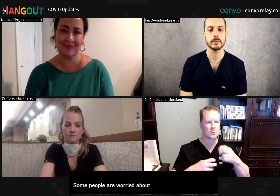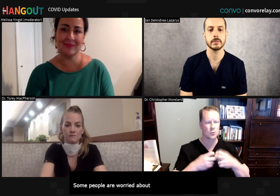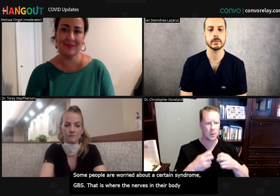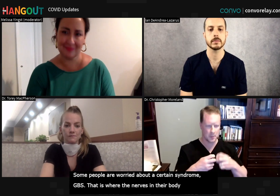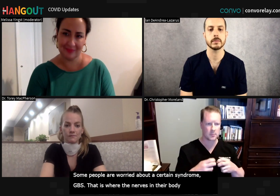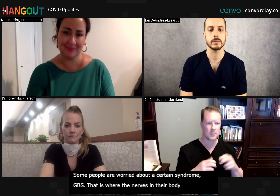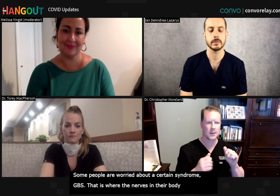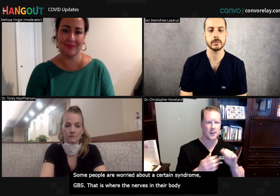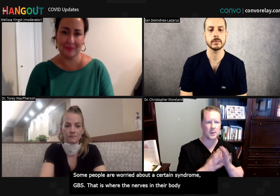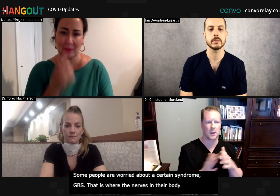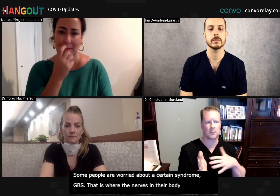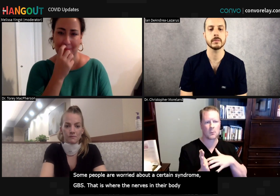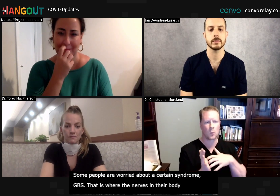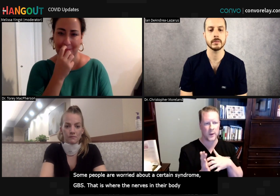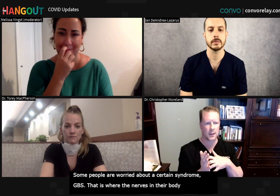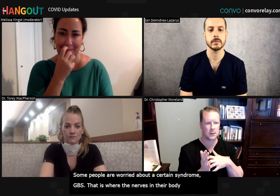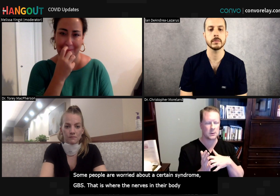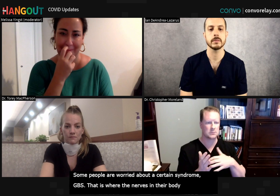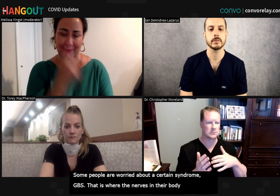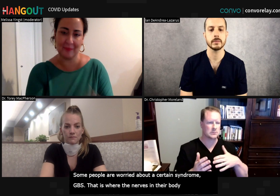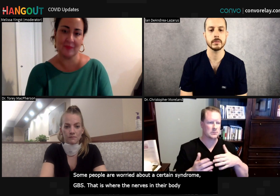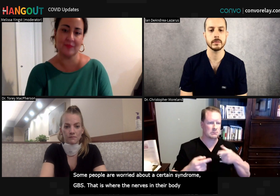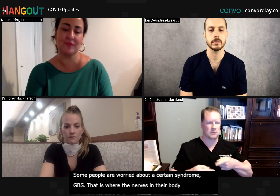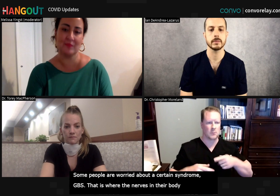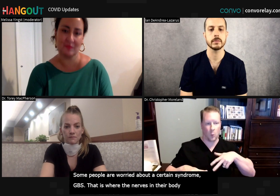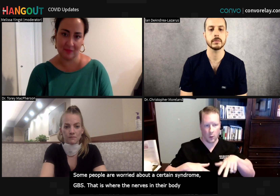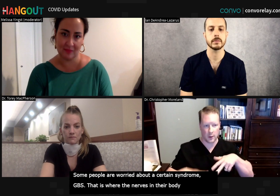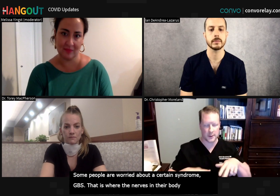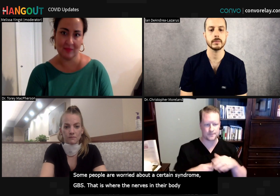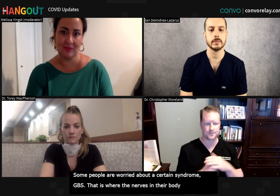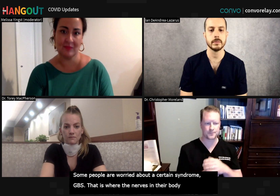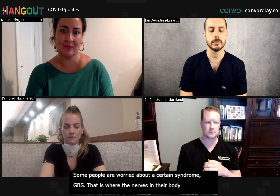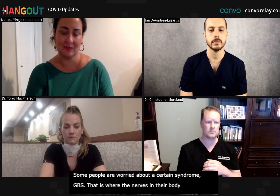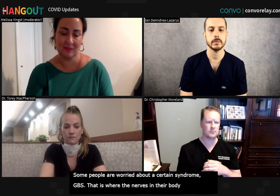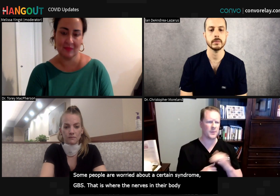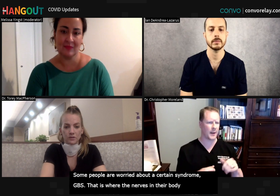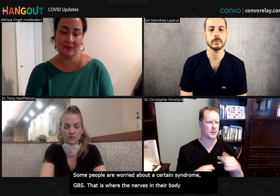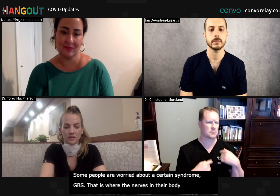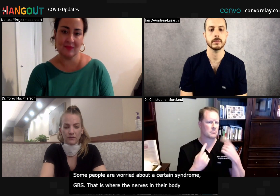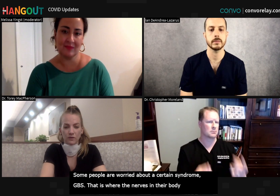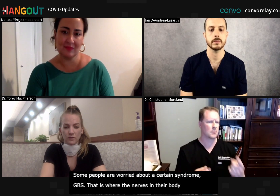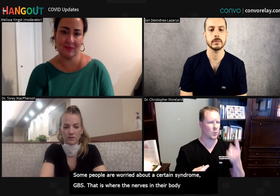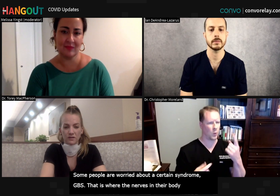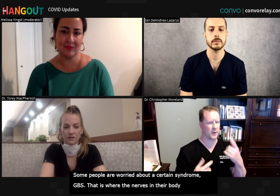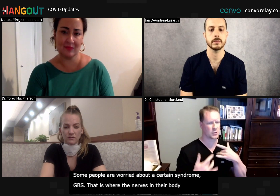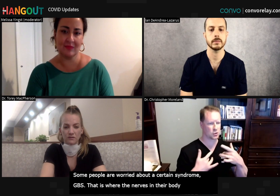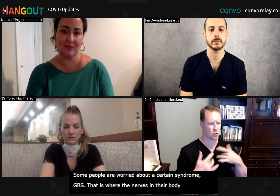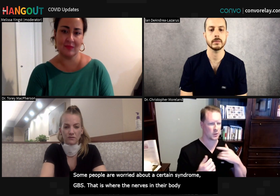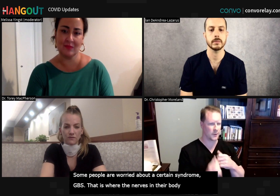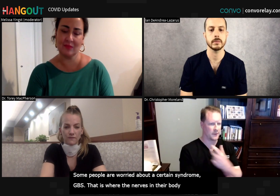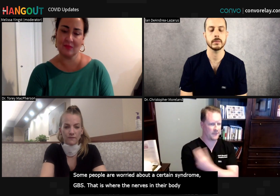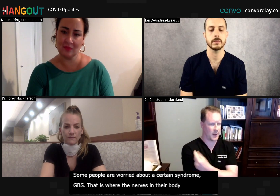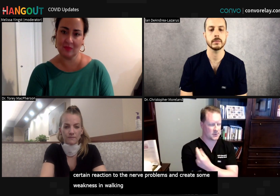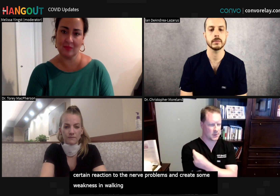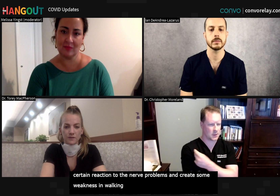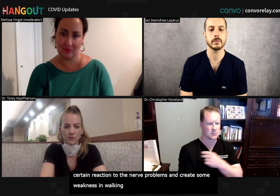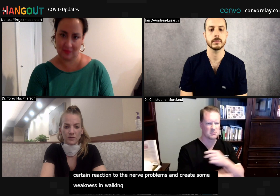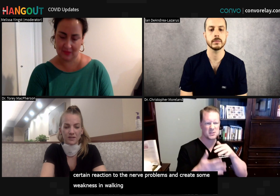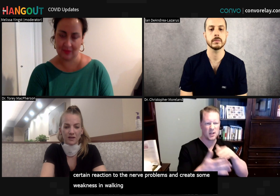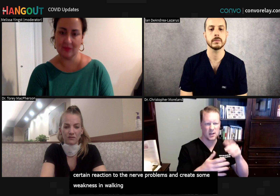certain reaction to the nerve problems, and it creates some weakness in walking and things. That has been a concern